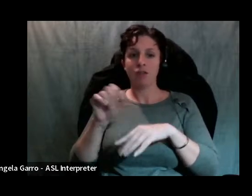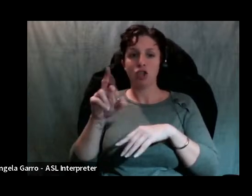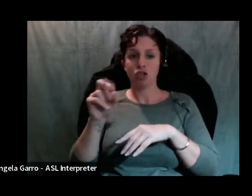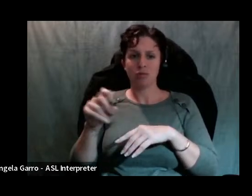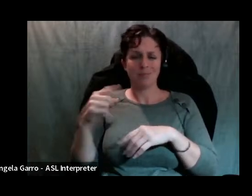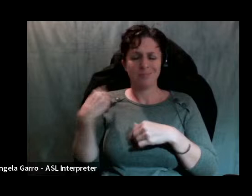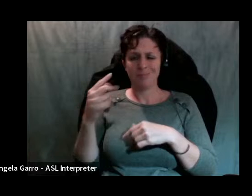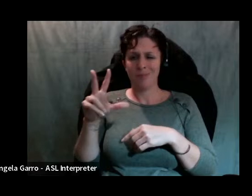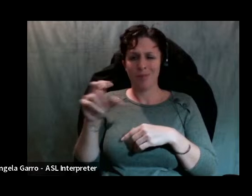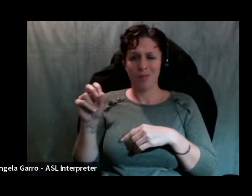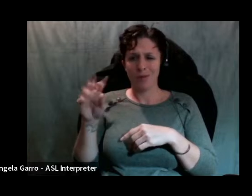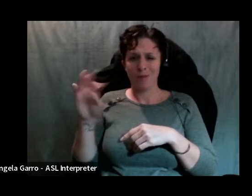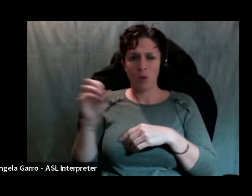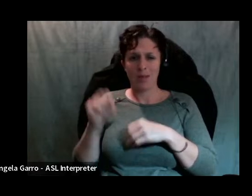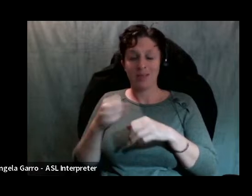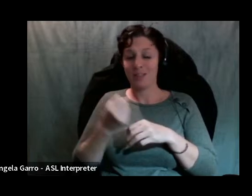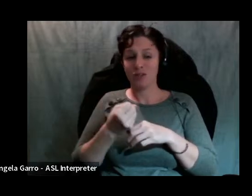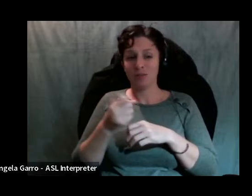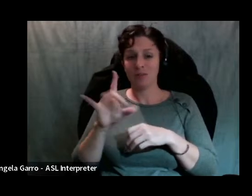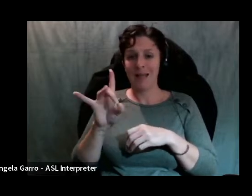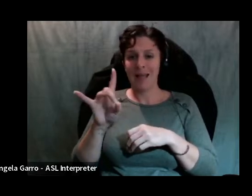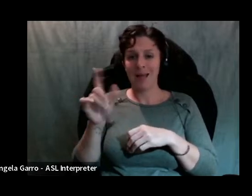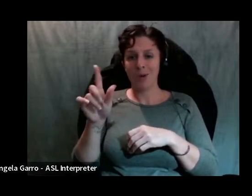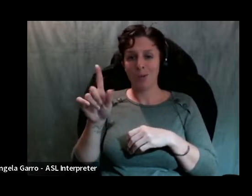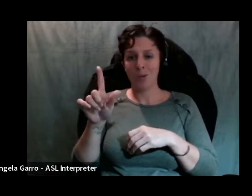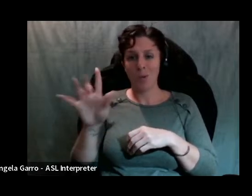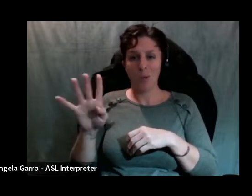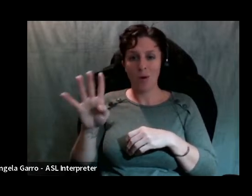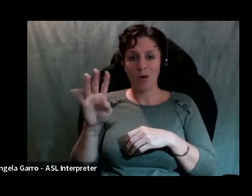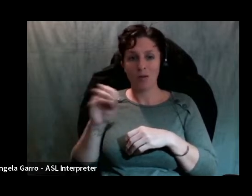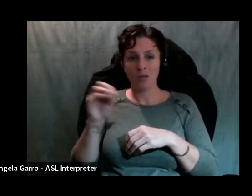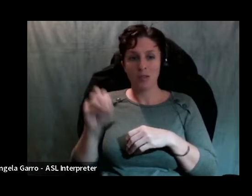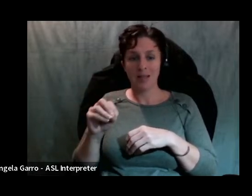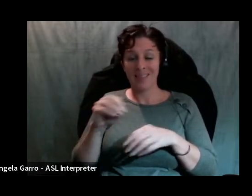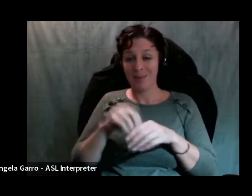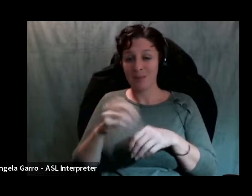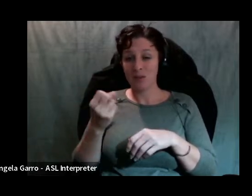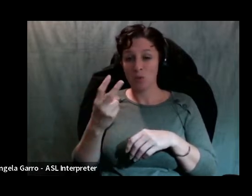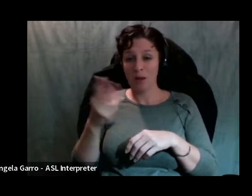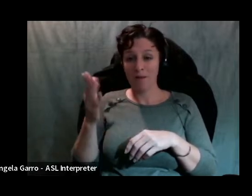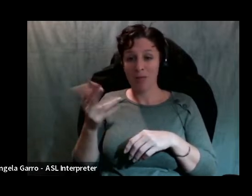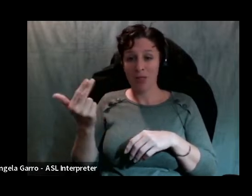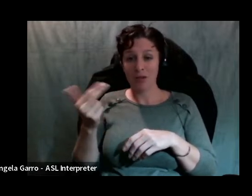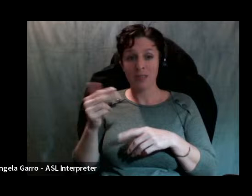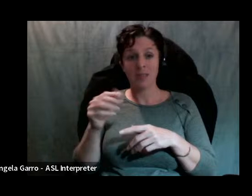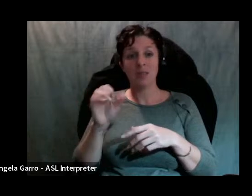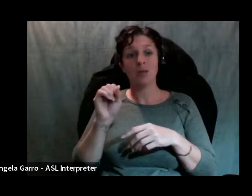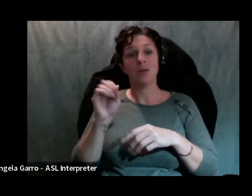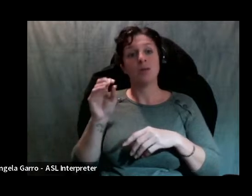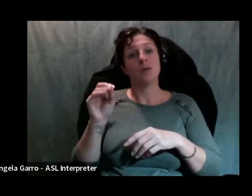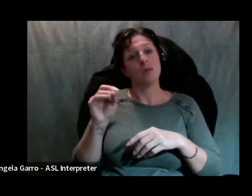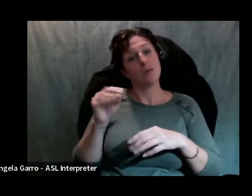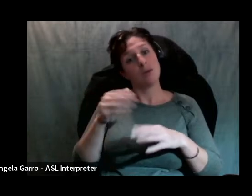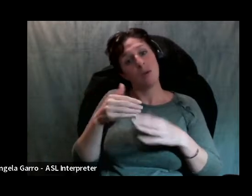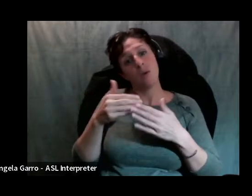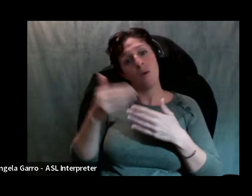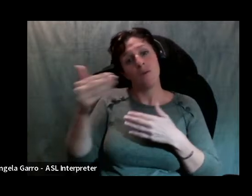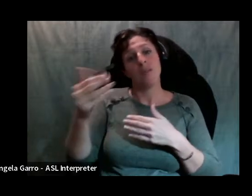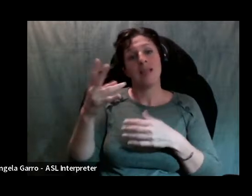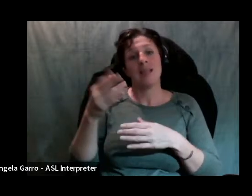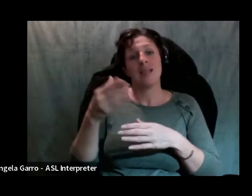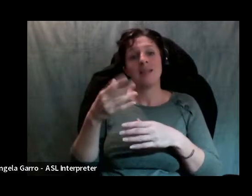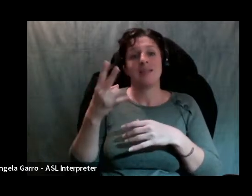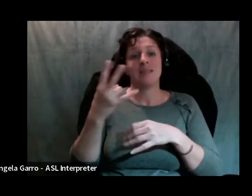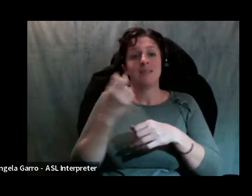been 8.25%. And that was in 12, 13. And so over the next 7